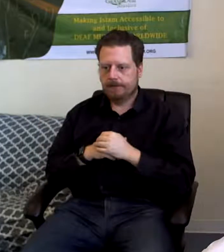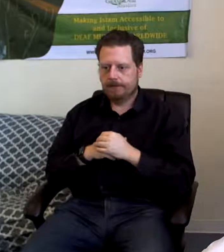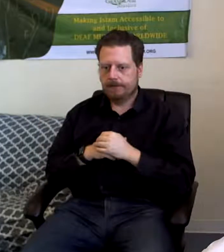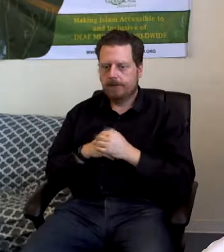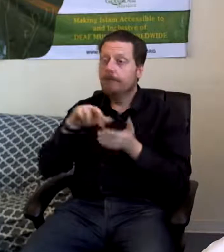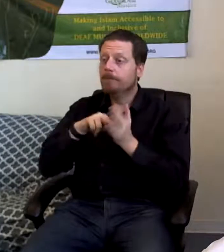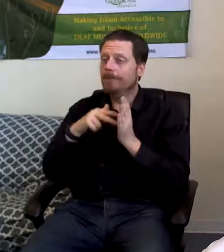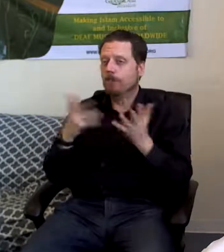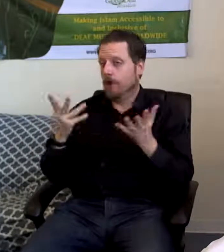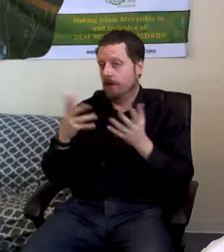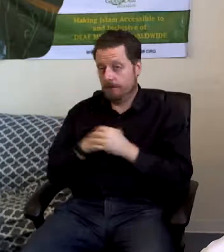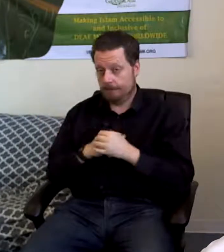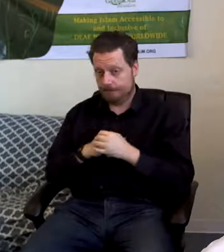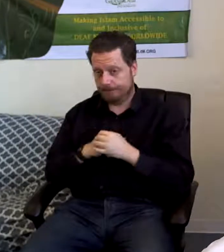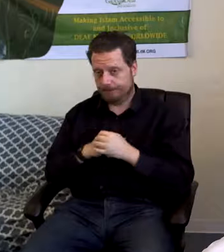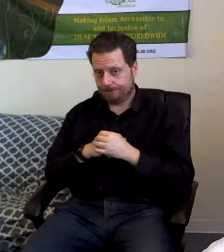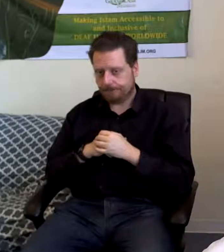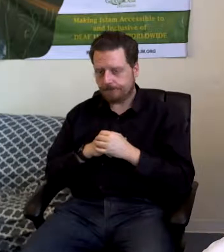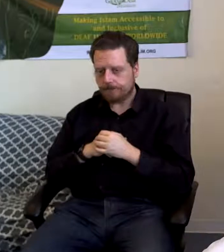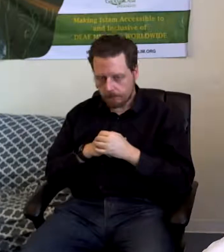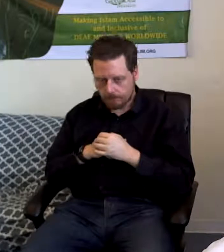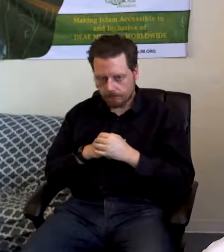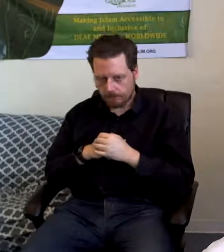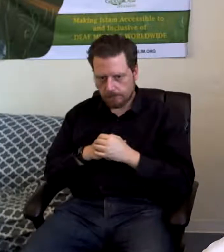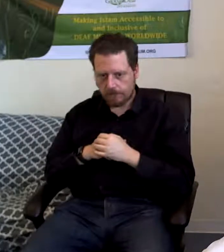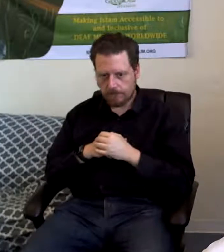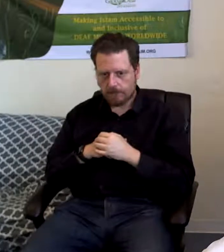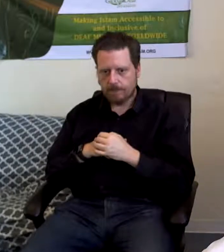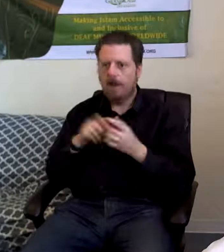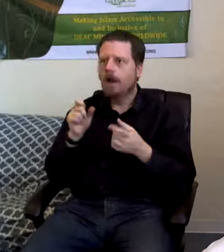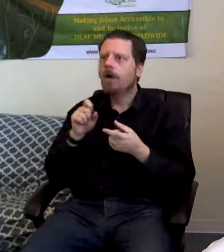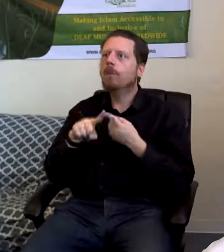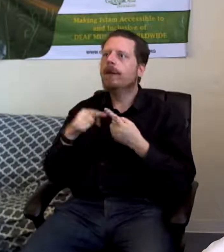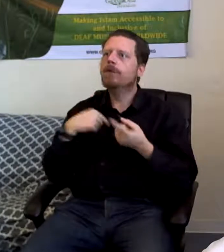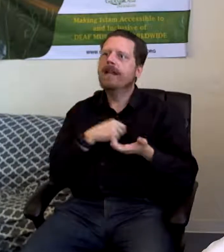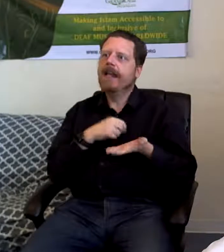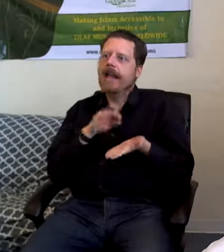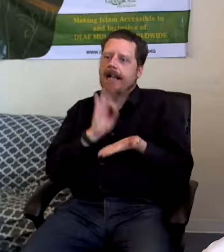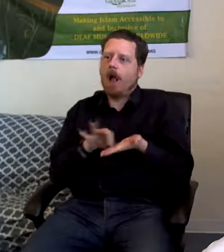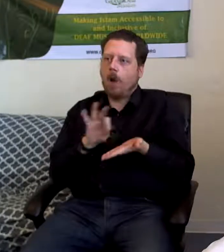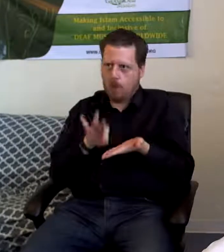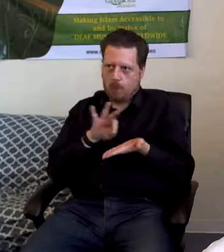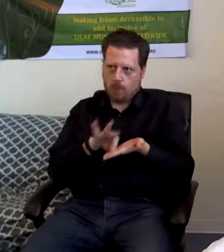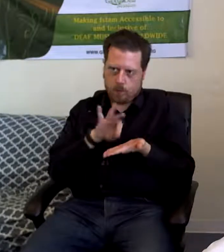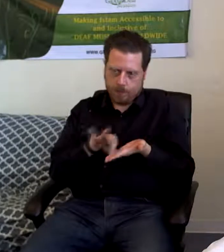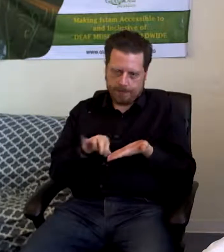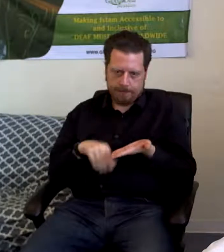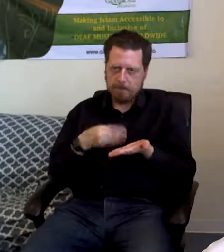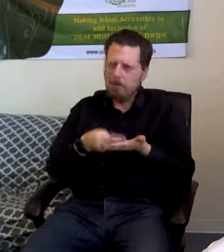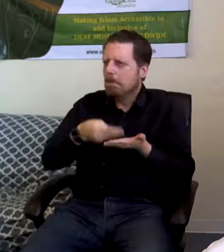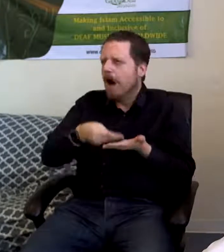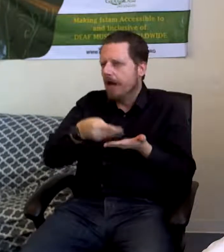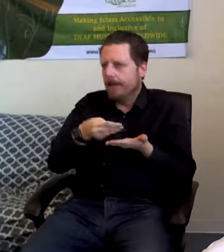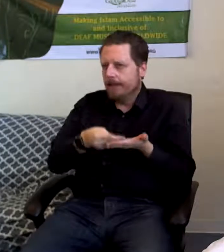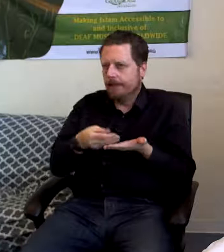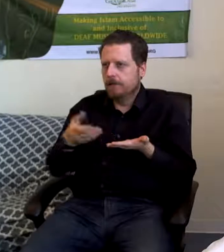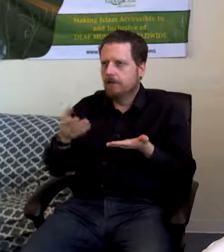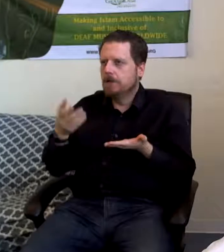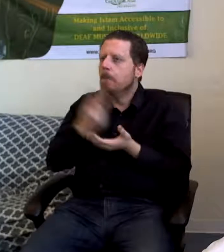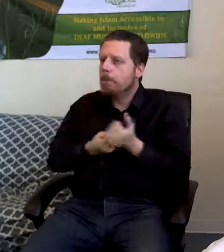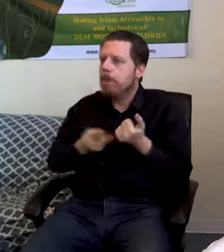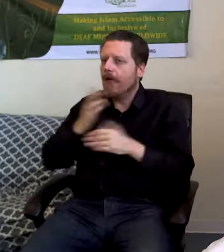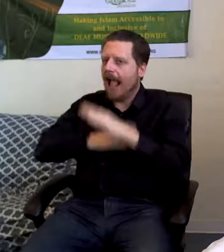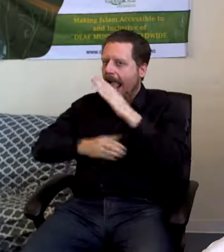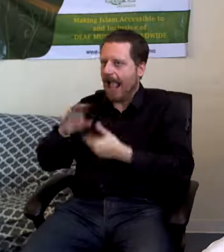Which means what? When we want to count money, the two hands